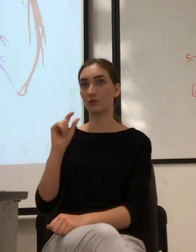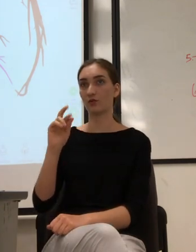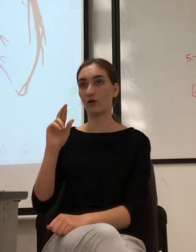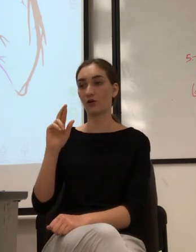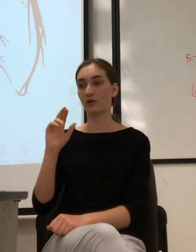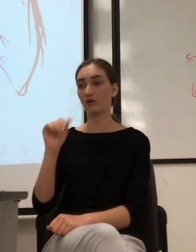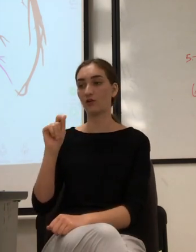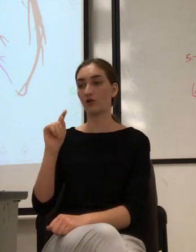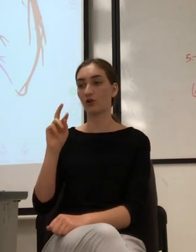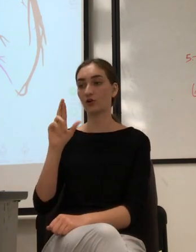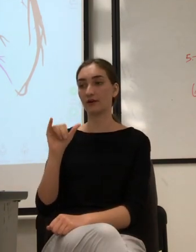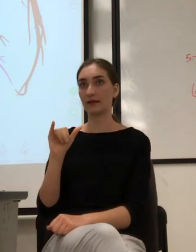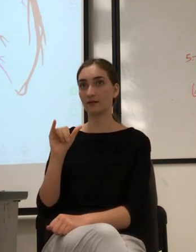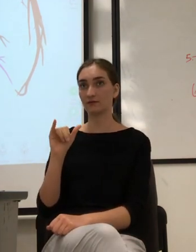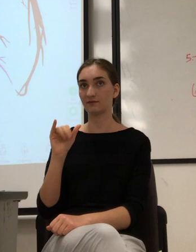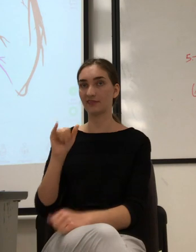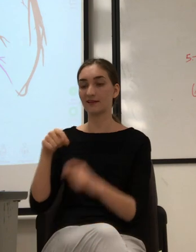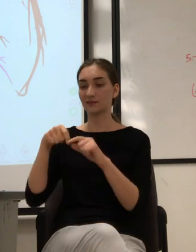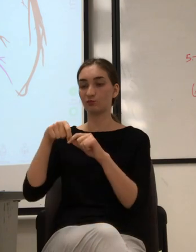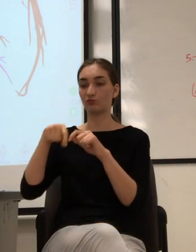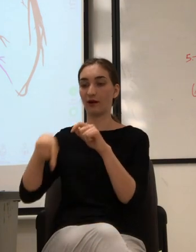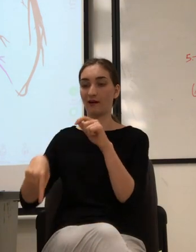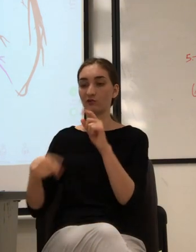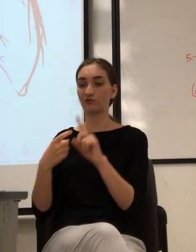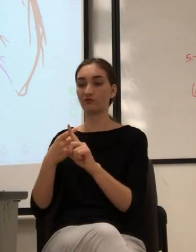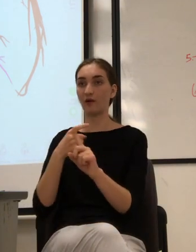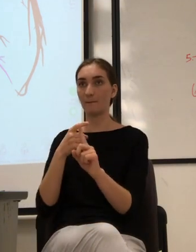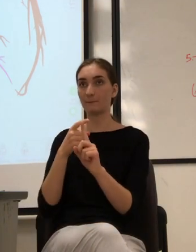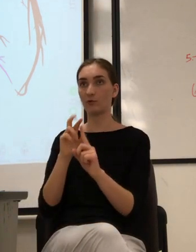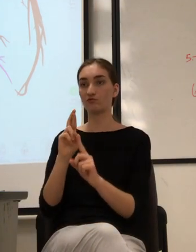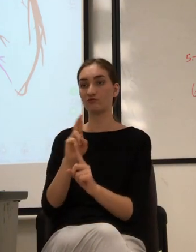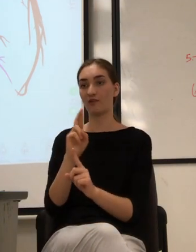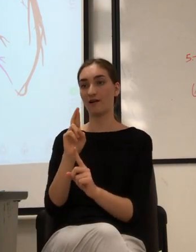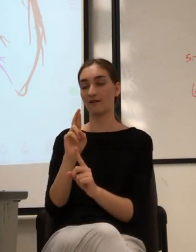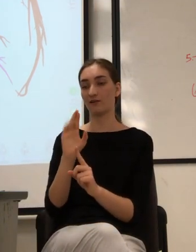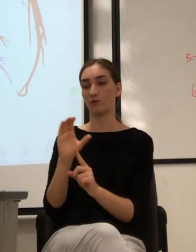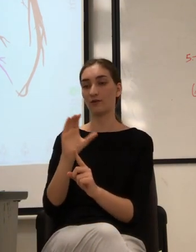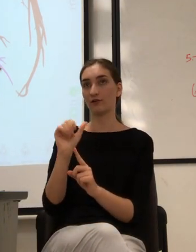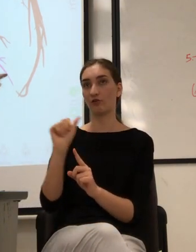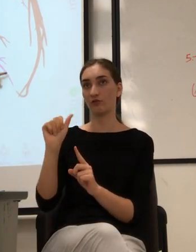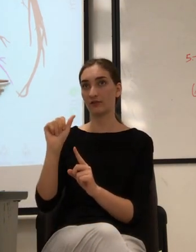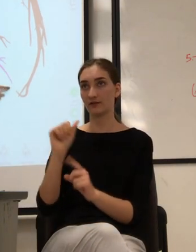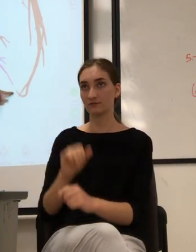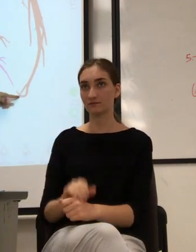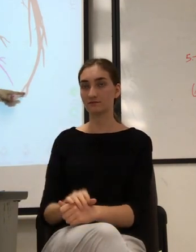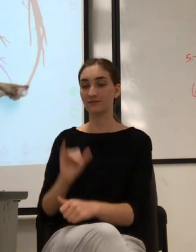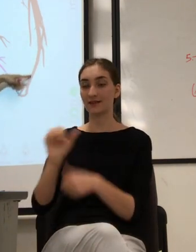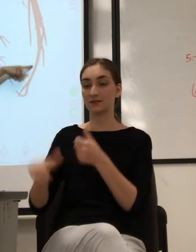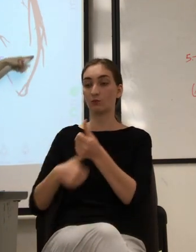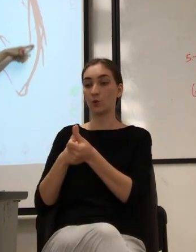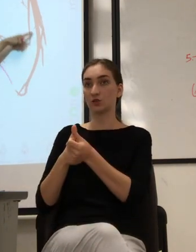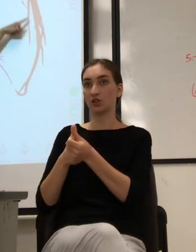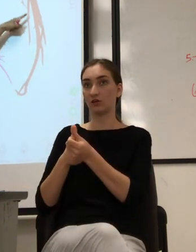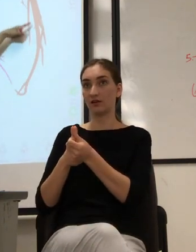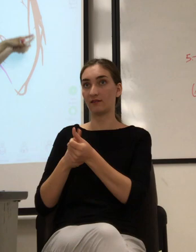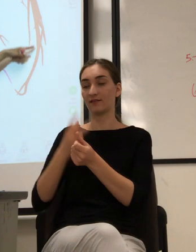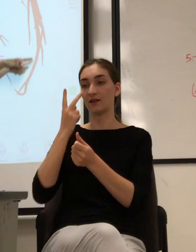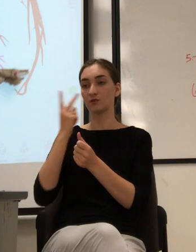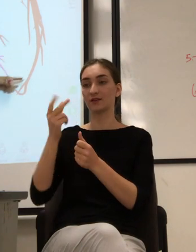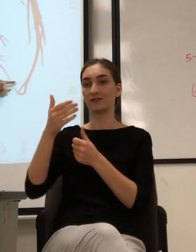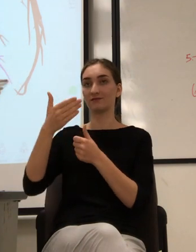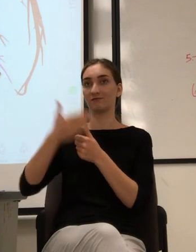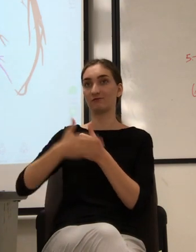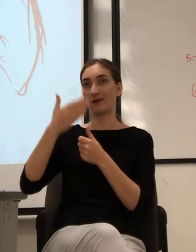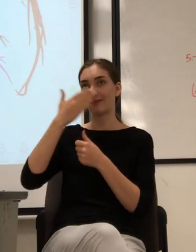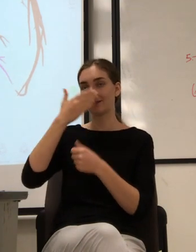artery, a branch of right coronary artery. So this is the posterior interventricular artery. Here's the anterior